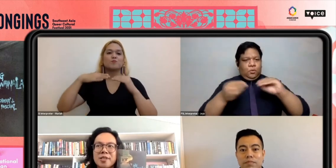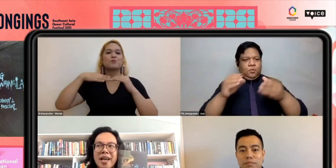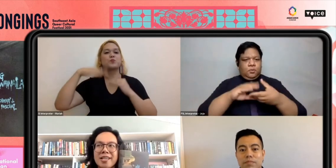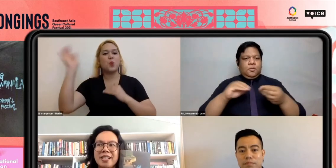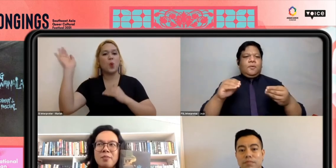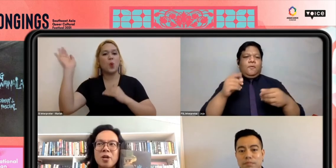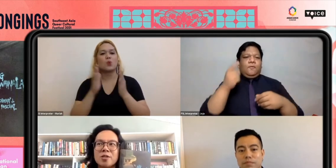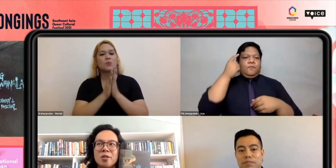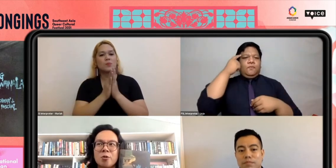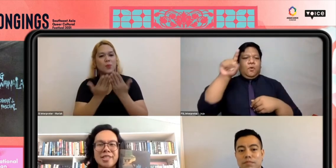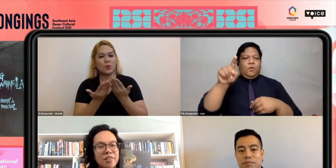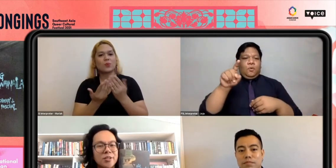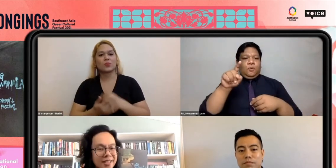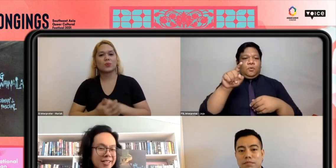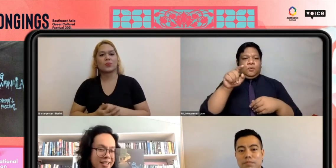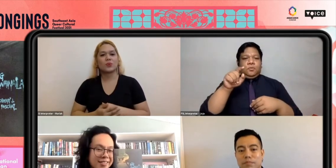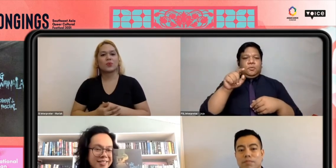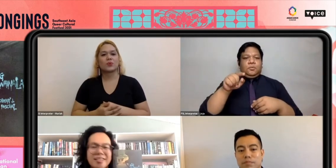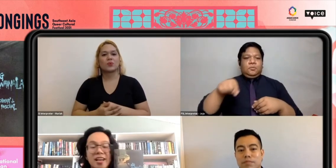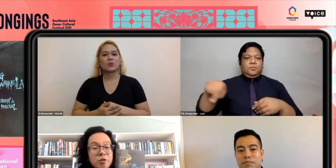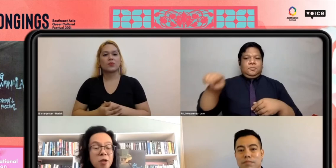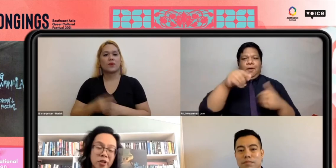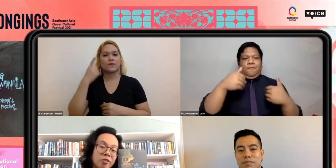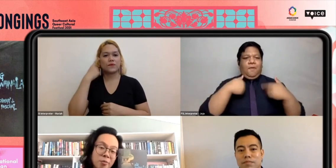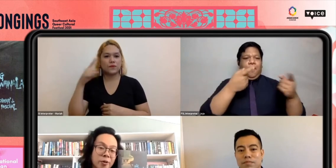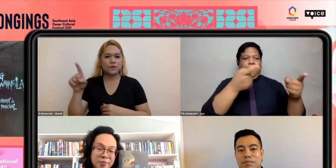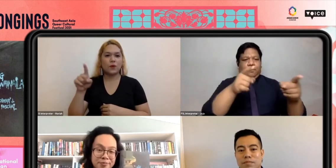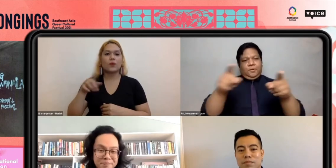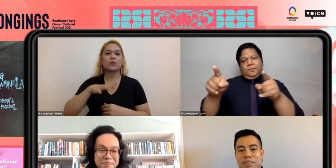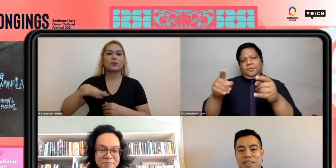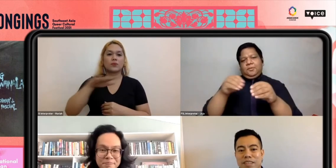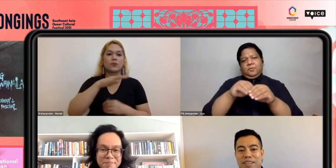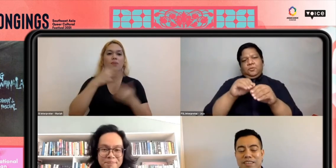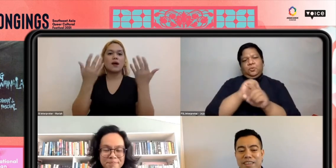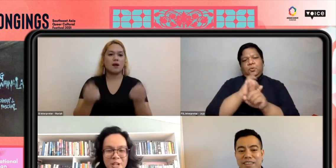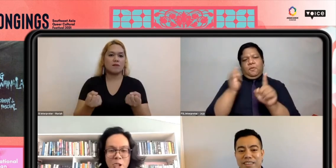exists precisely because those tethers exist. It's really wonderful. Great. So that's